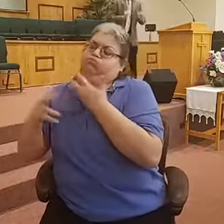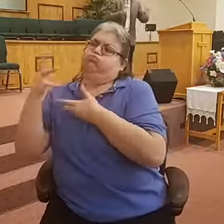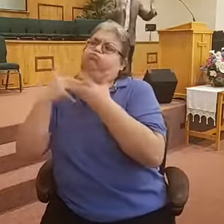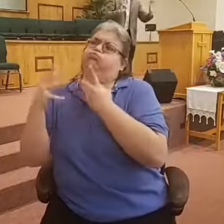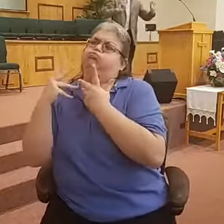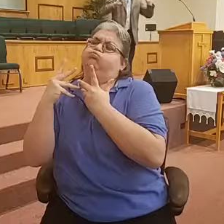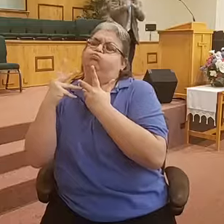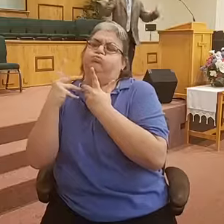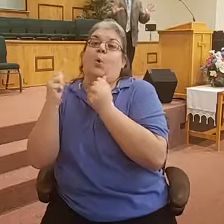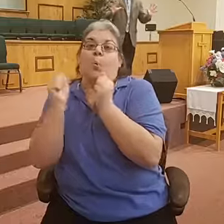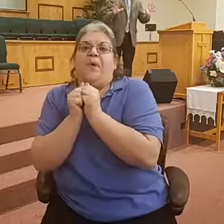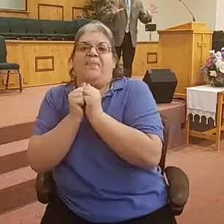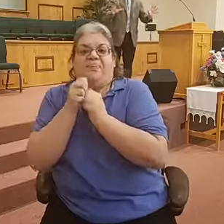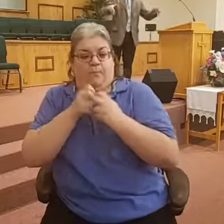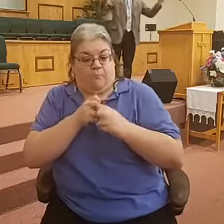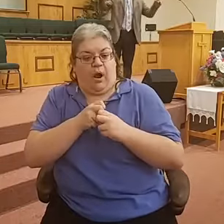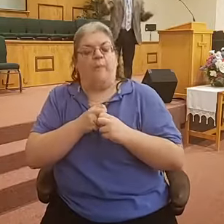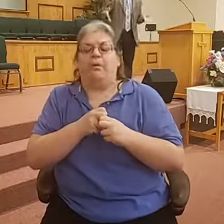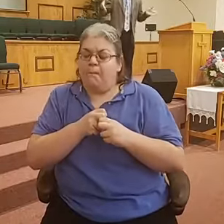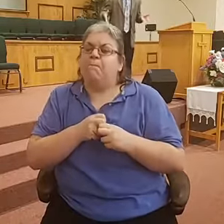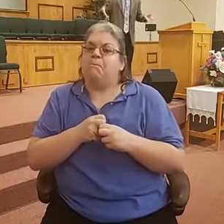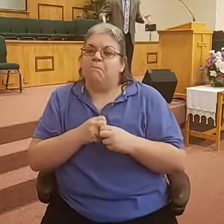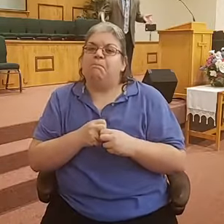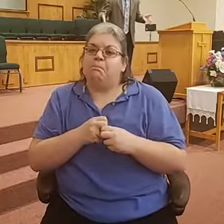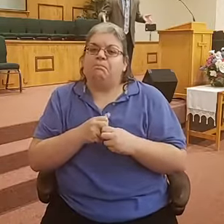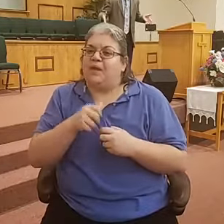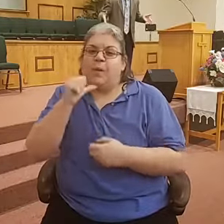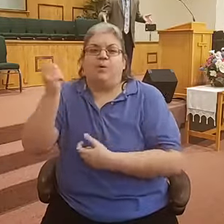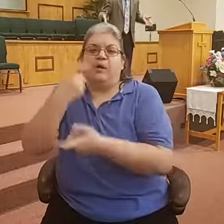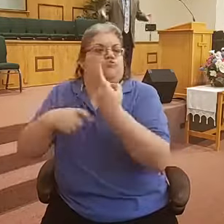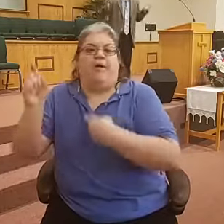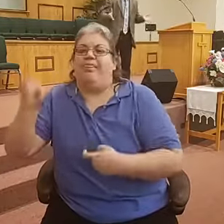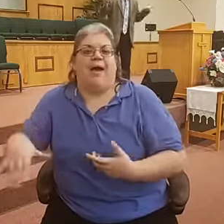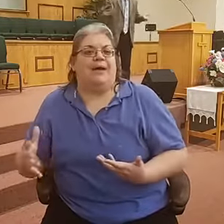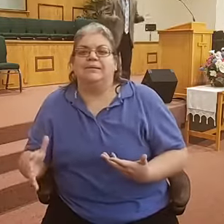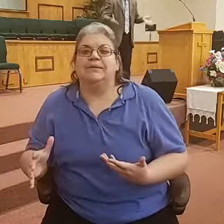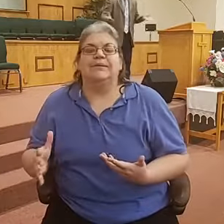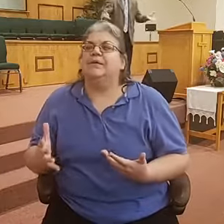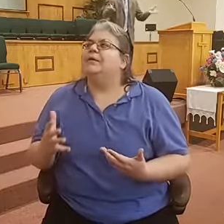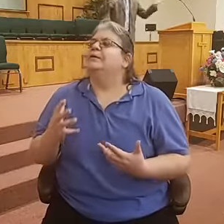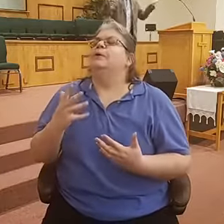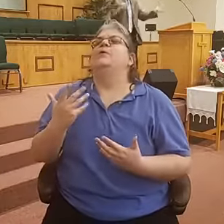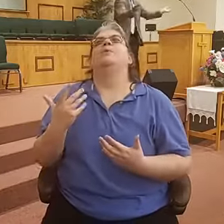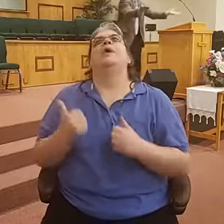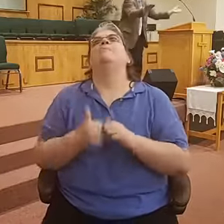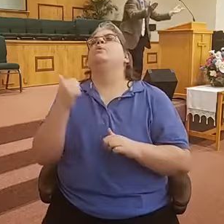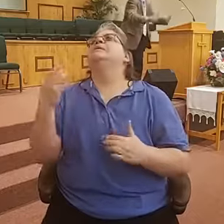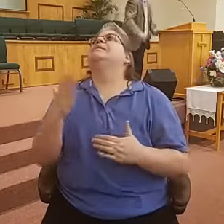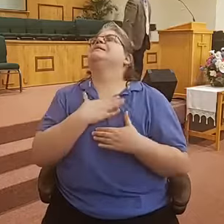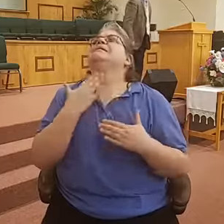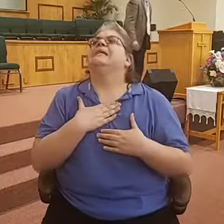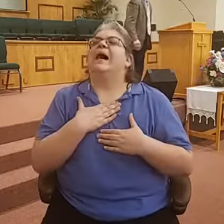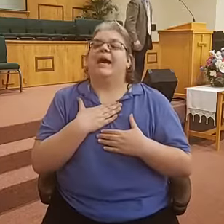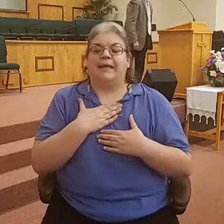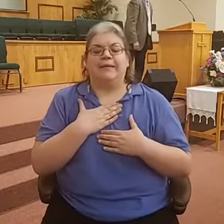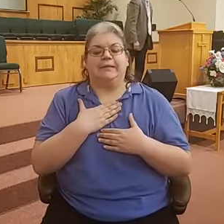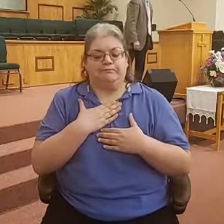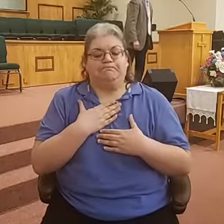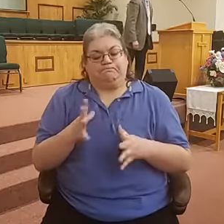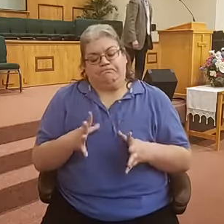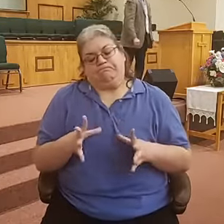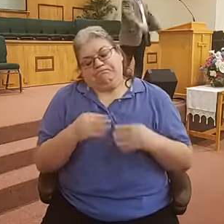wouldn't trade anything for this condition. I most gladly deal with my infirmities